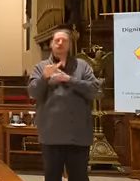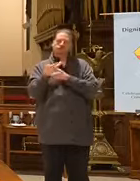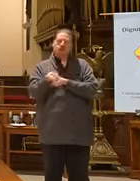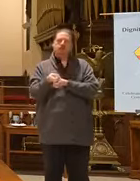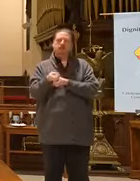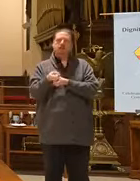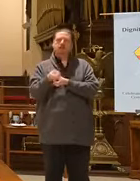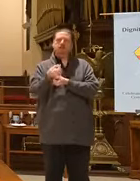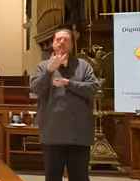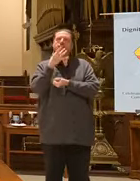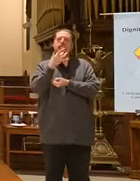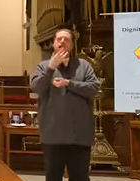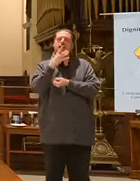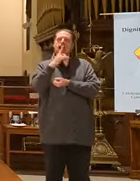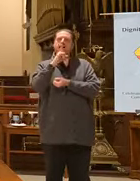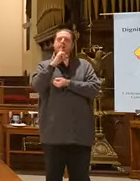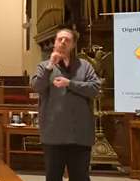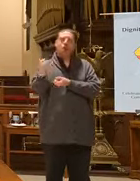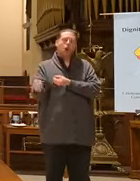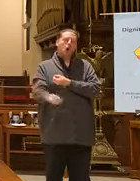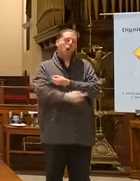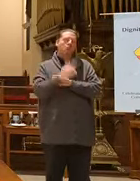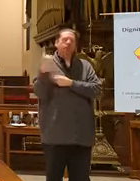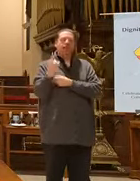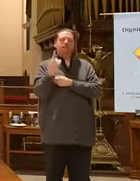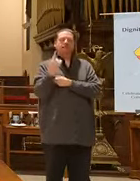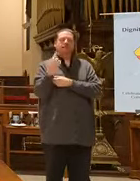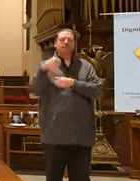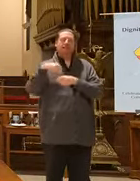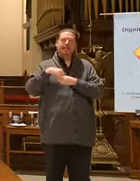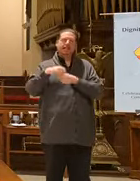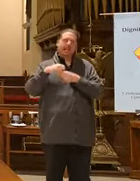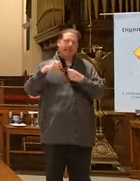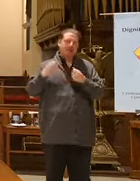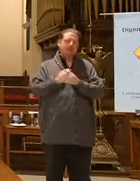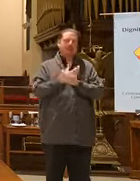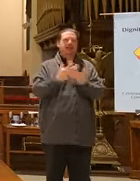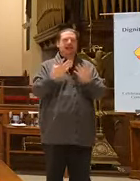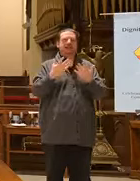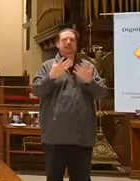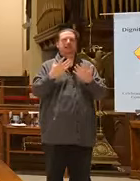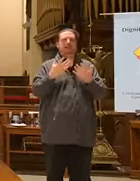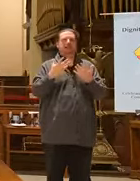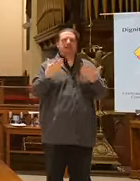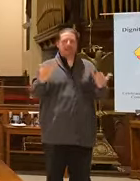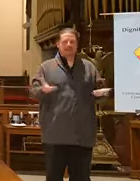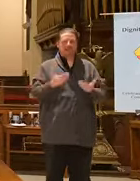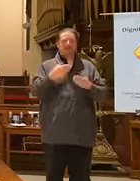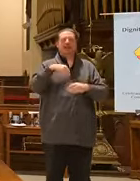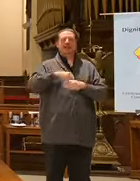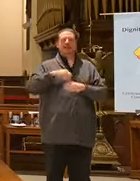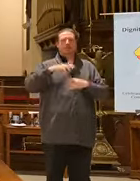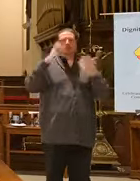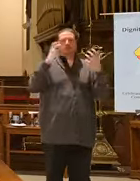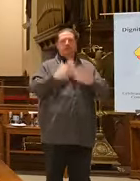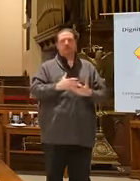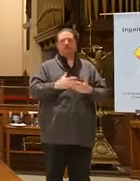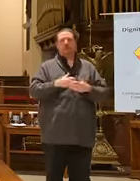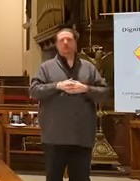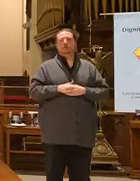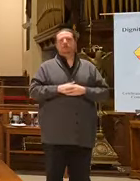trusting that the light is always and everywhere present in the darkness.